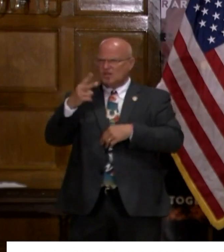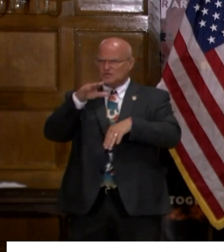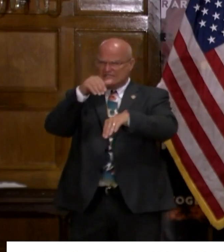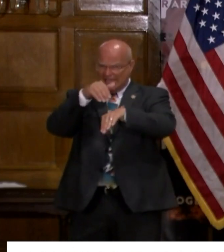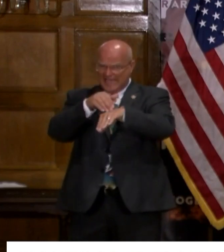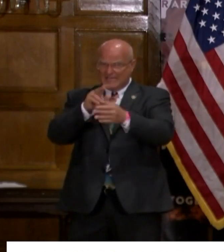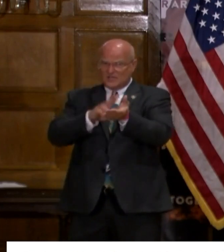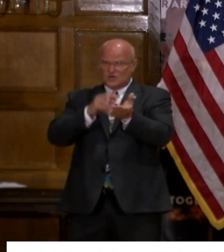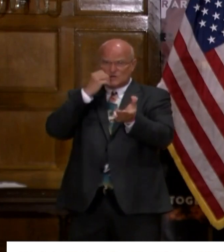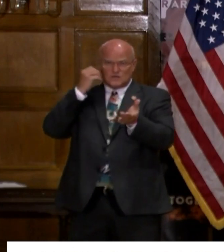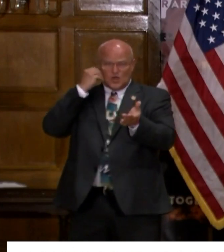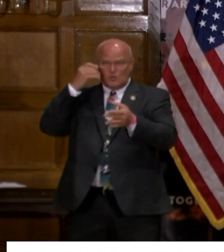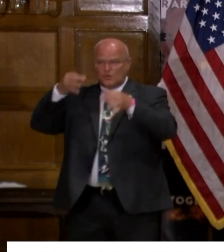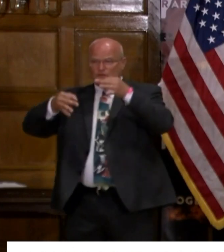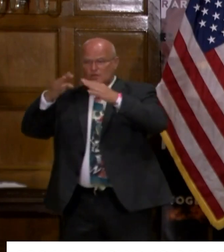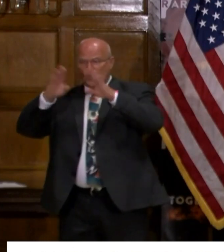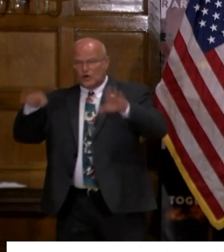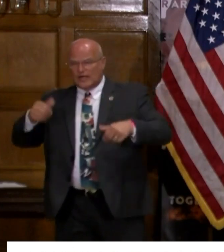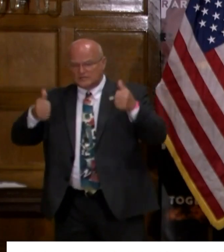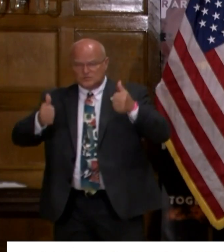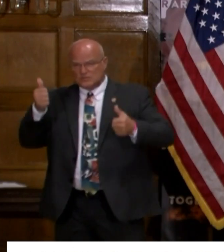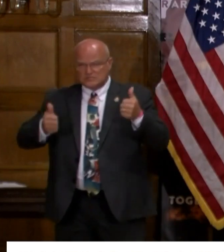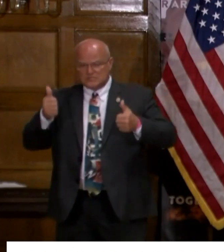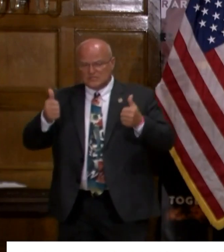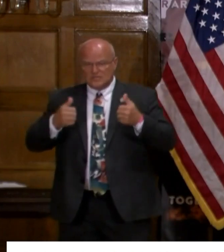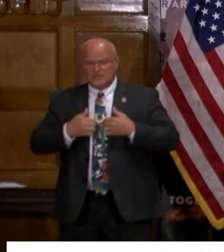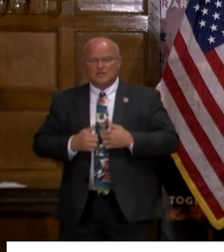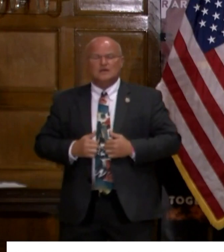at a nursing home or was at the courthouse?